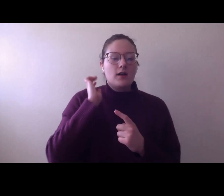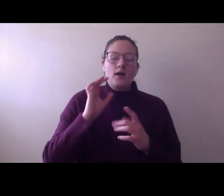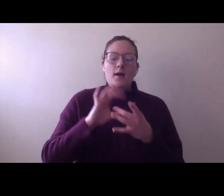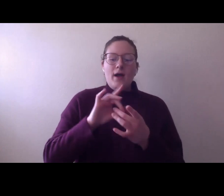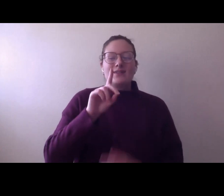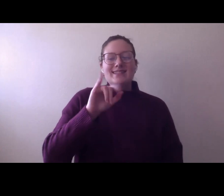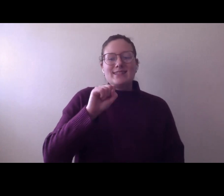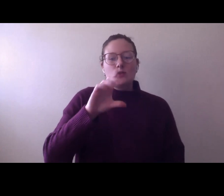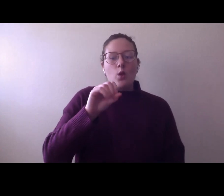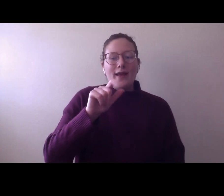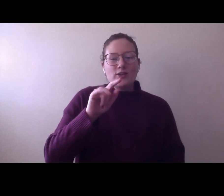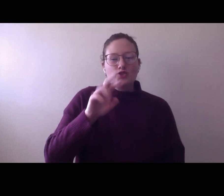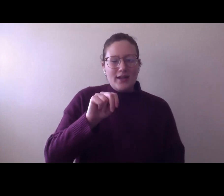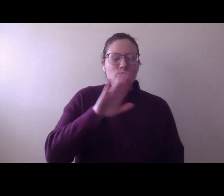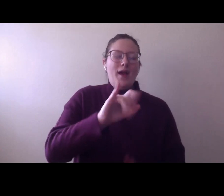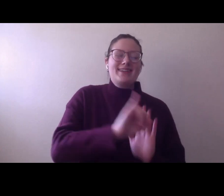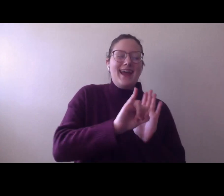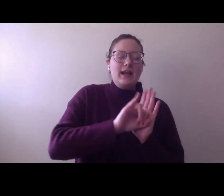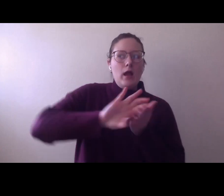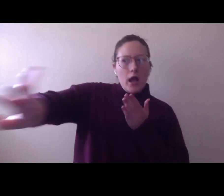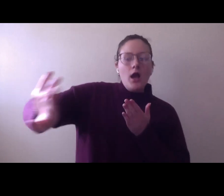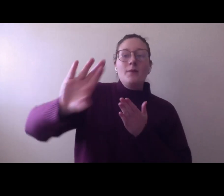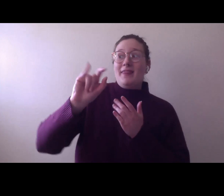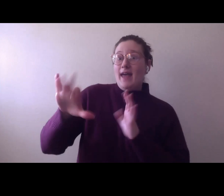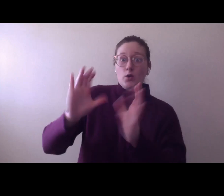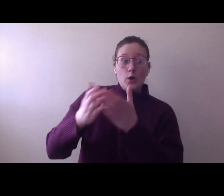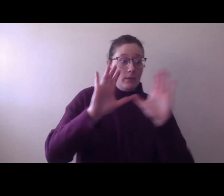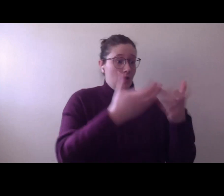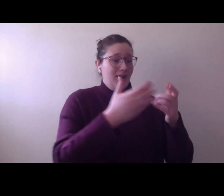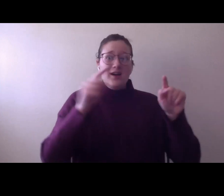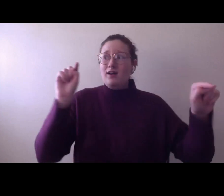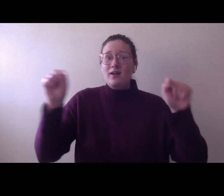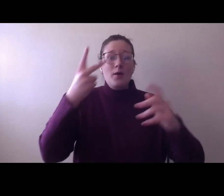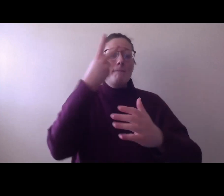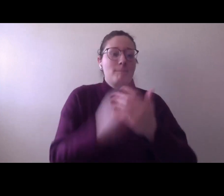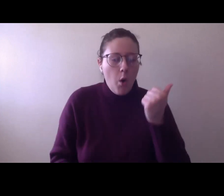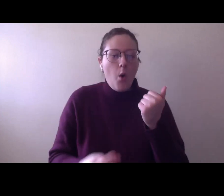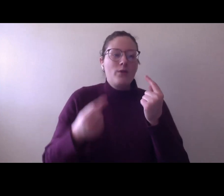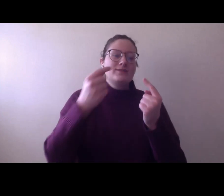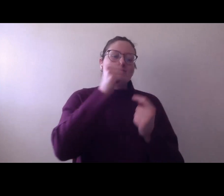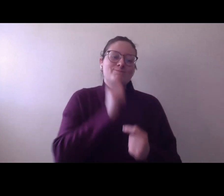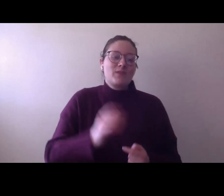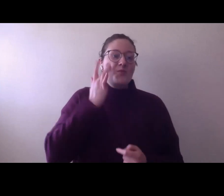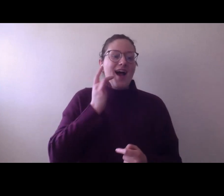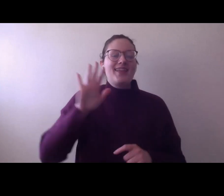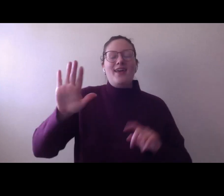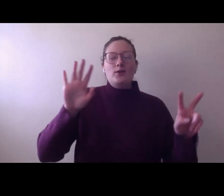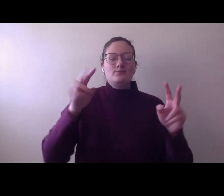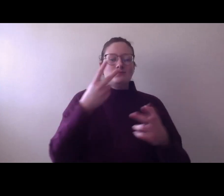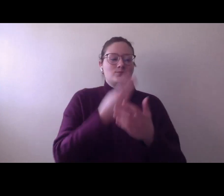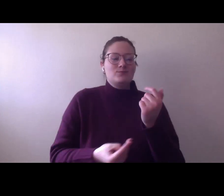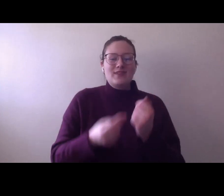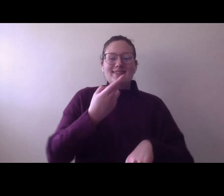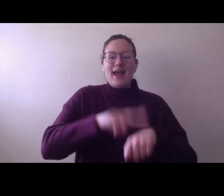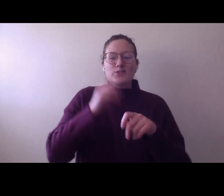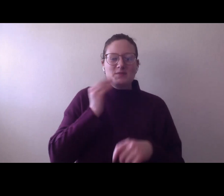our identities. But for that group, they both literally suffered for their transnational experiences. I'm sure to a certain degree